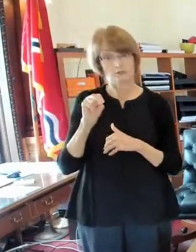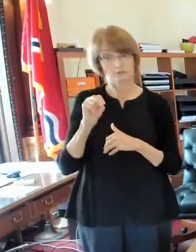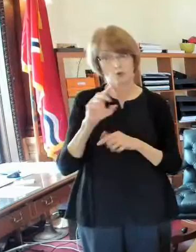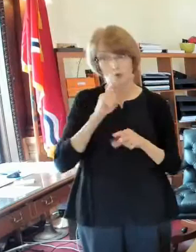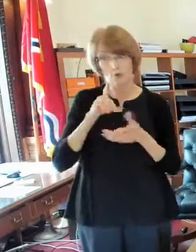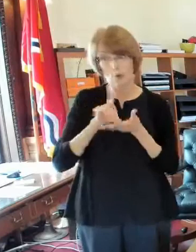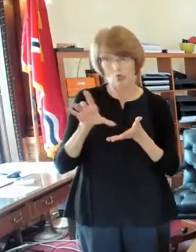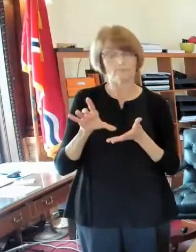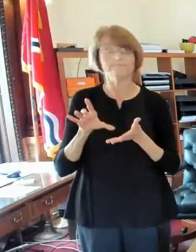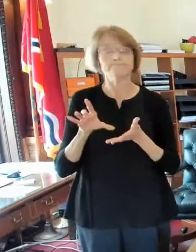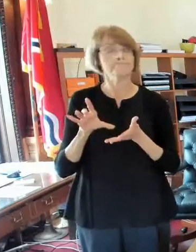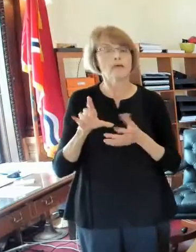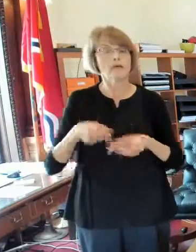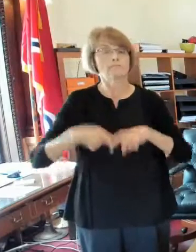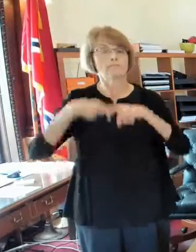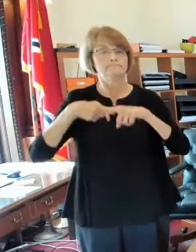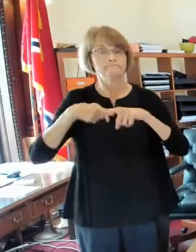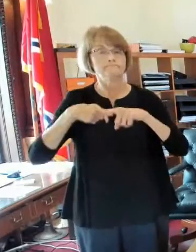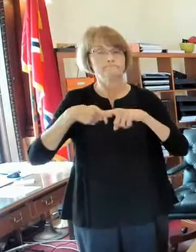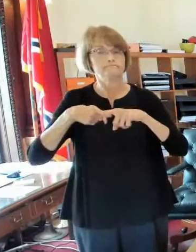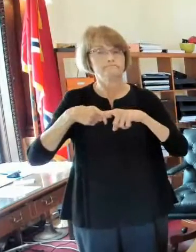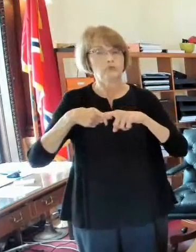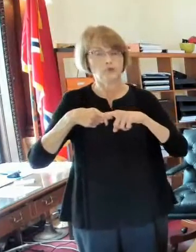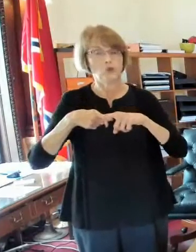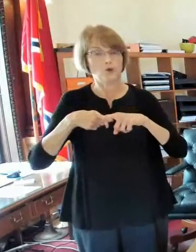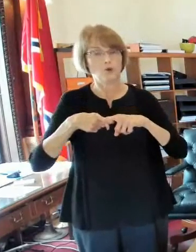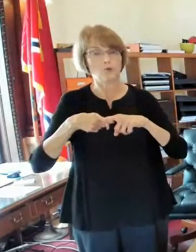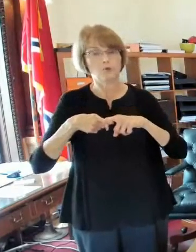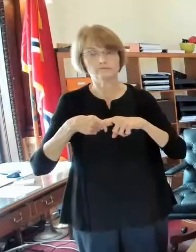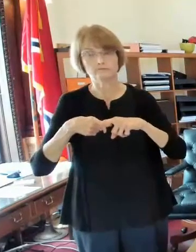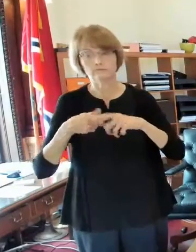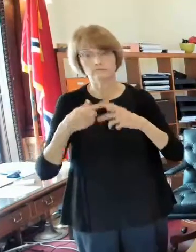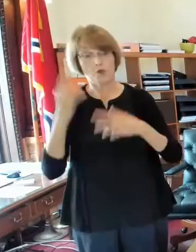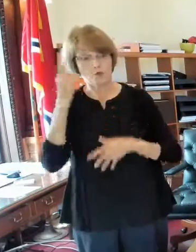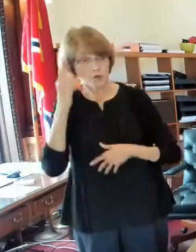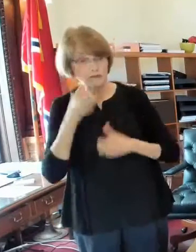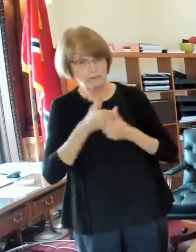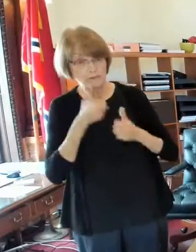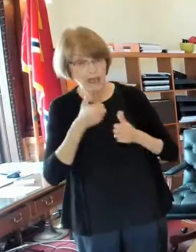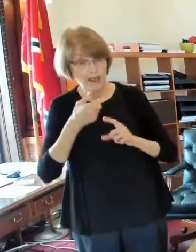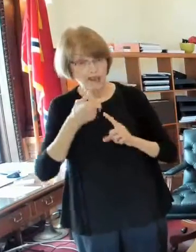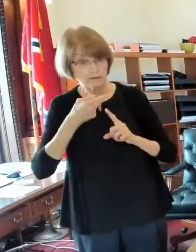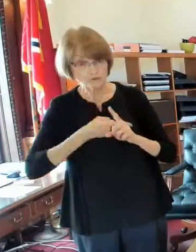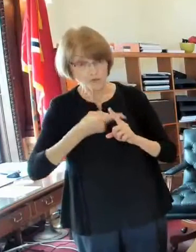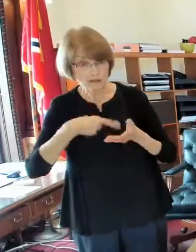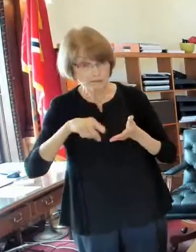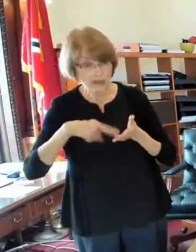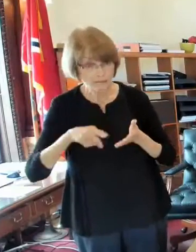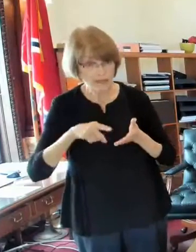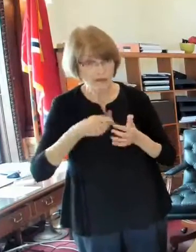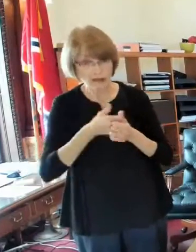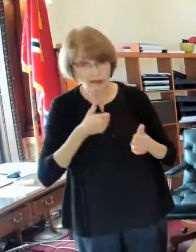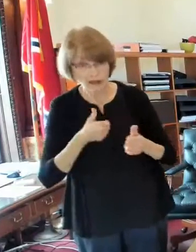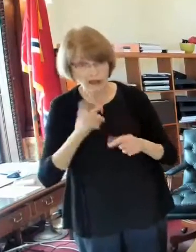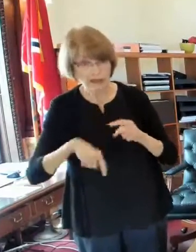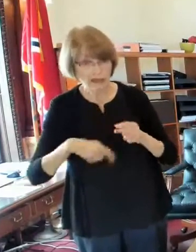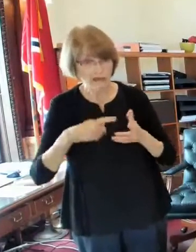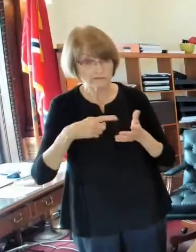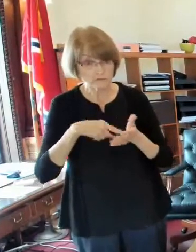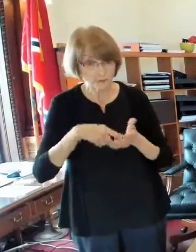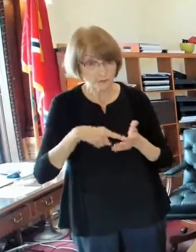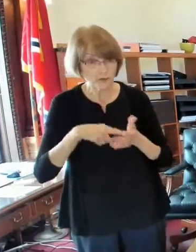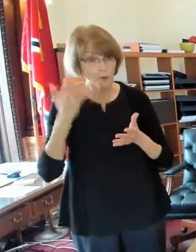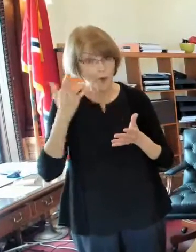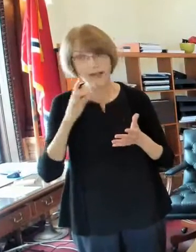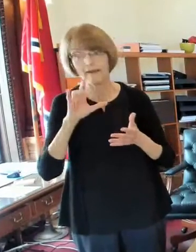no one can be evicted right now if the reason they're behind on their rent is COVID or health, COVID related, because they've lost